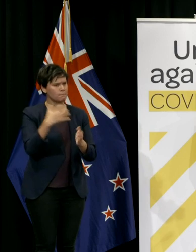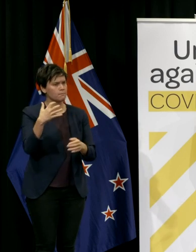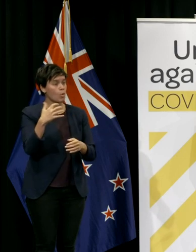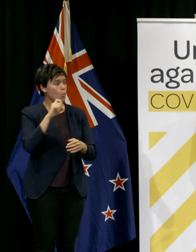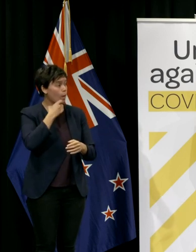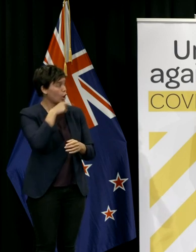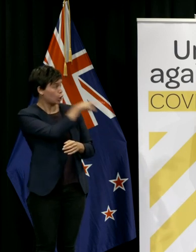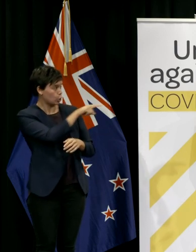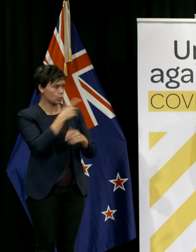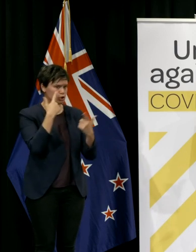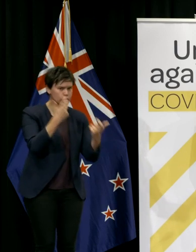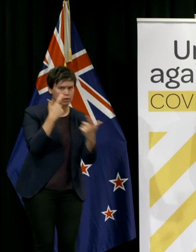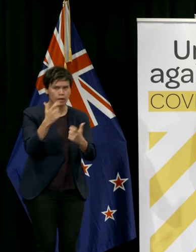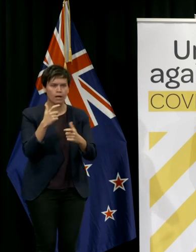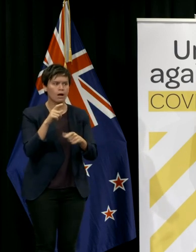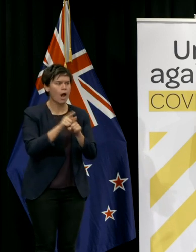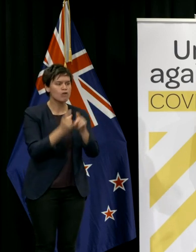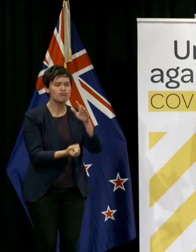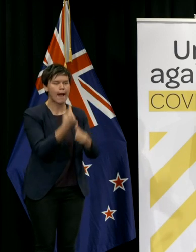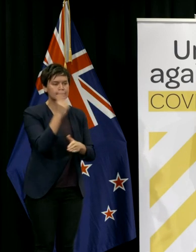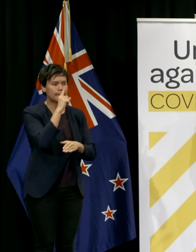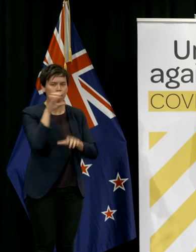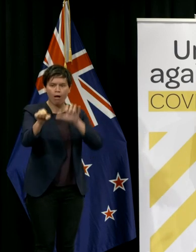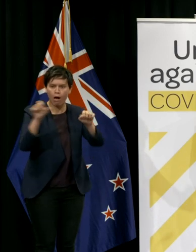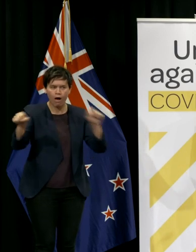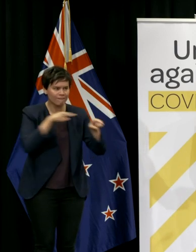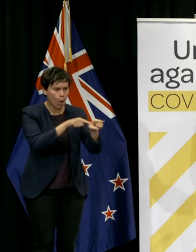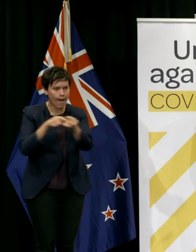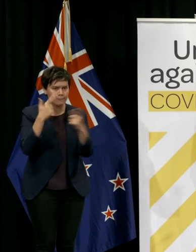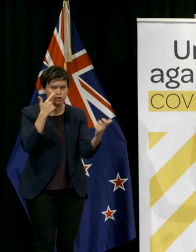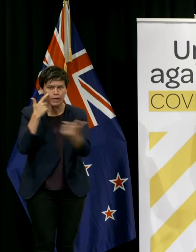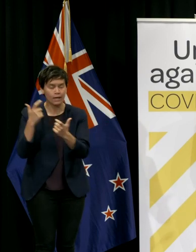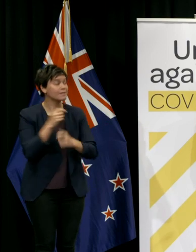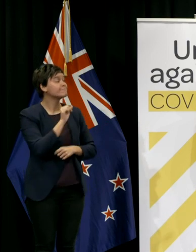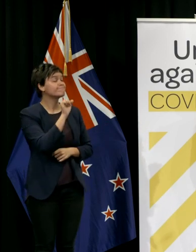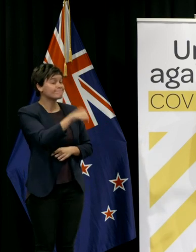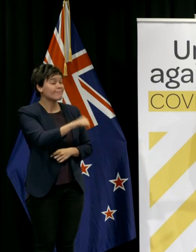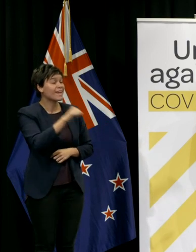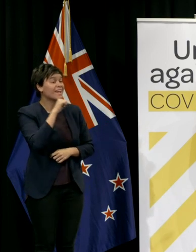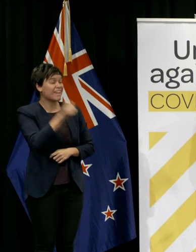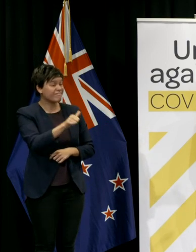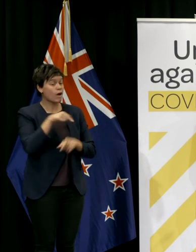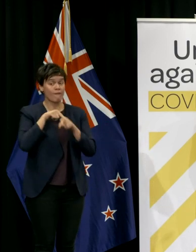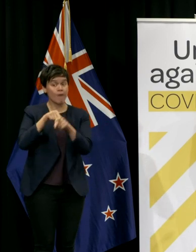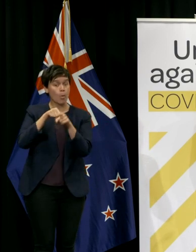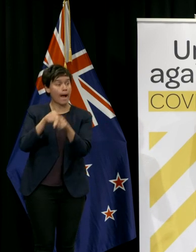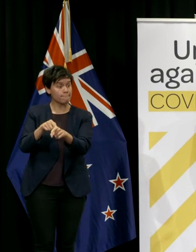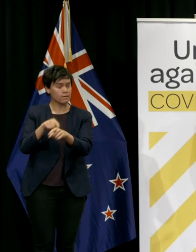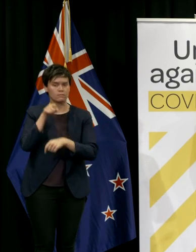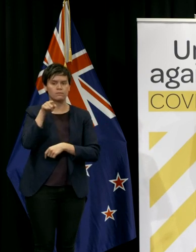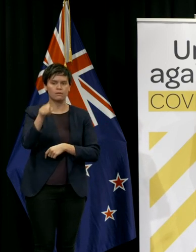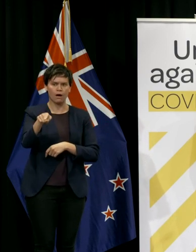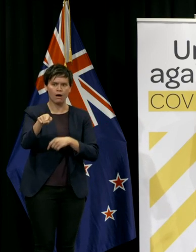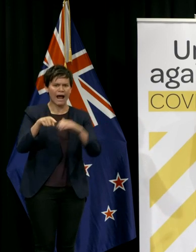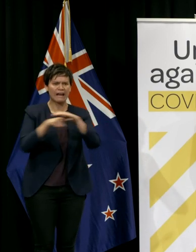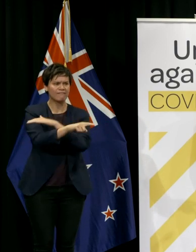officer just to ensure they're complying. There will be a consequence if they don't. And for the people that are driving around the